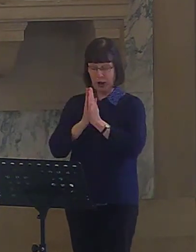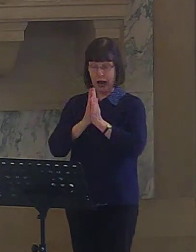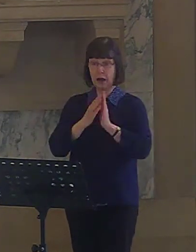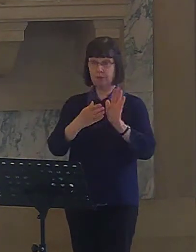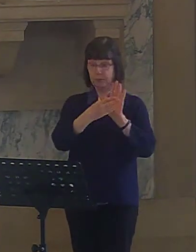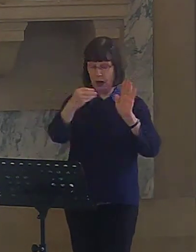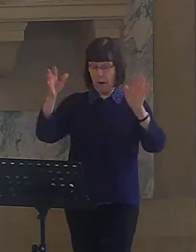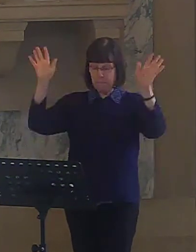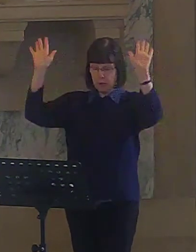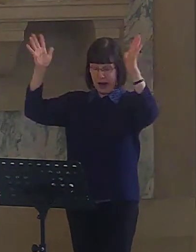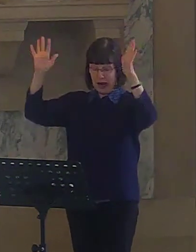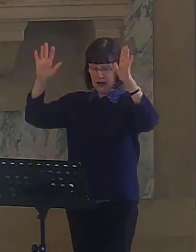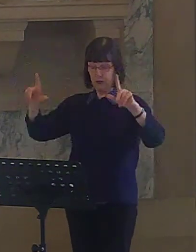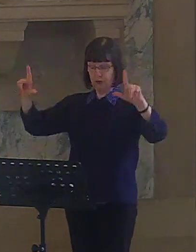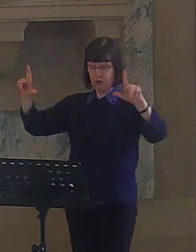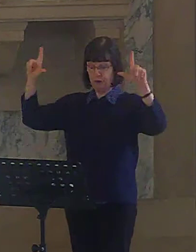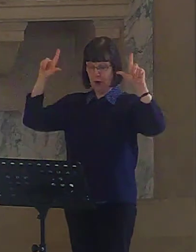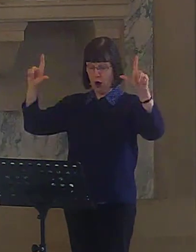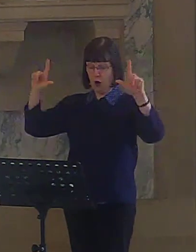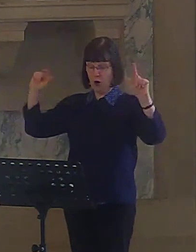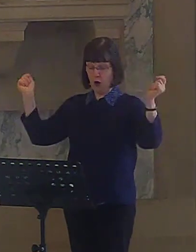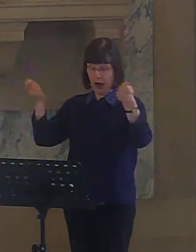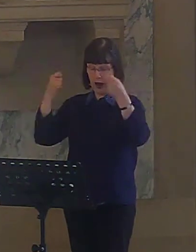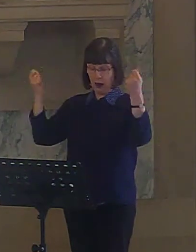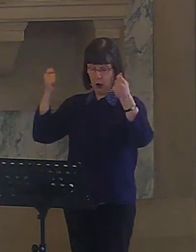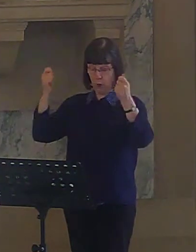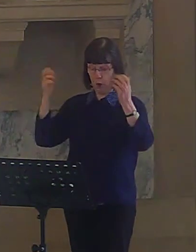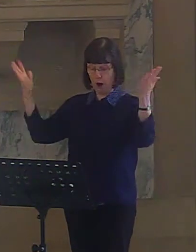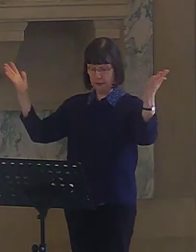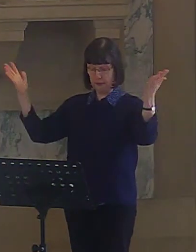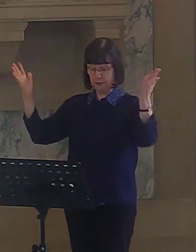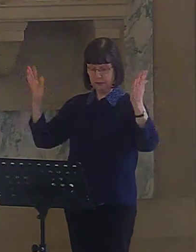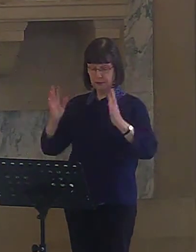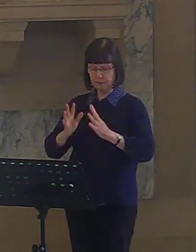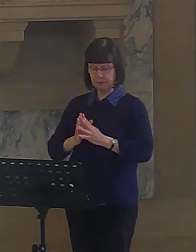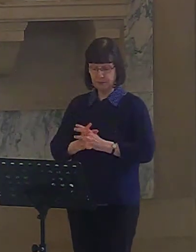We pray. Praise the Lord. Alleluia.